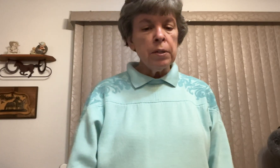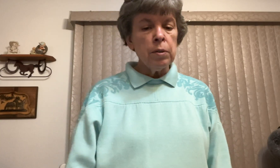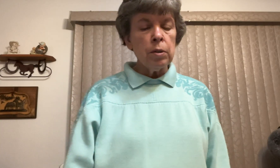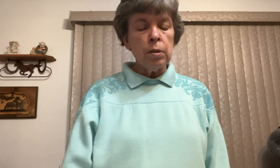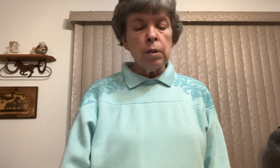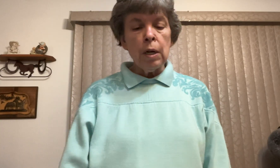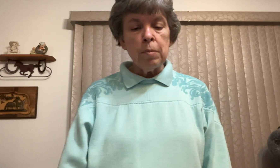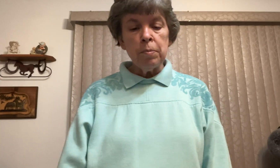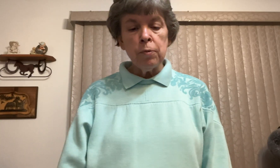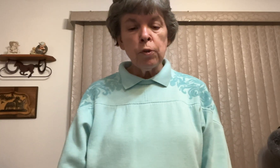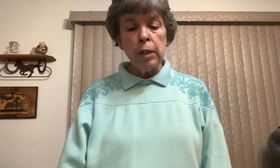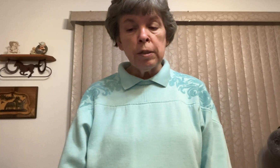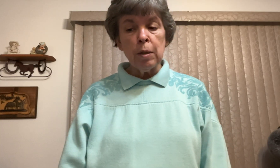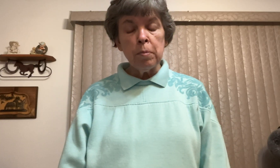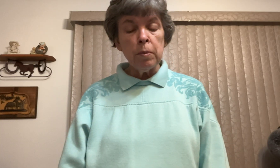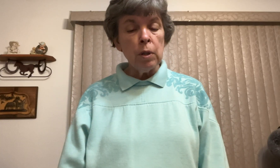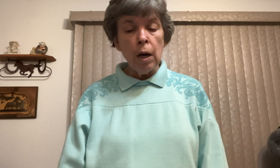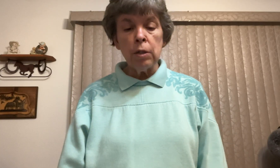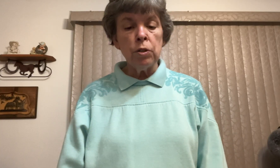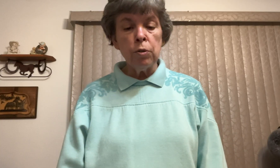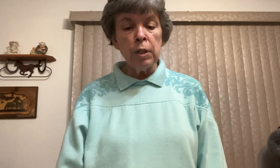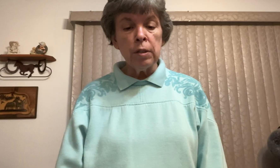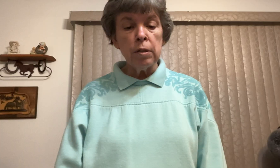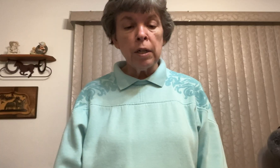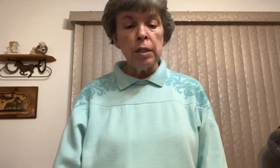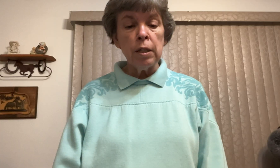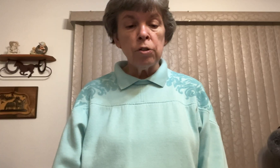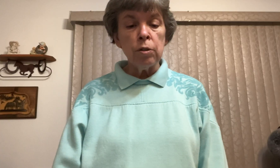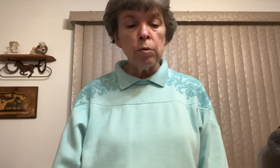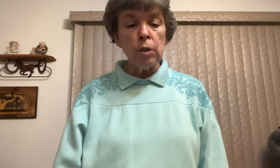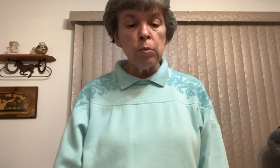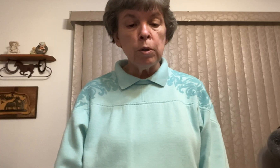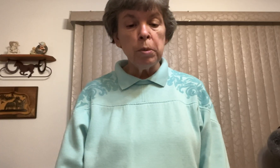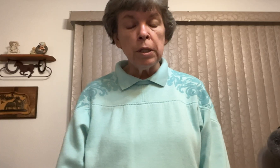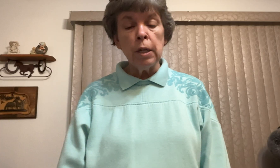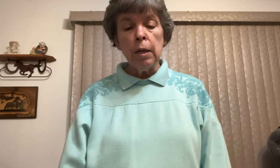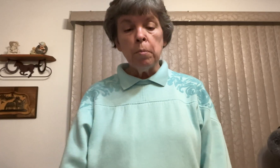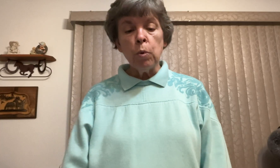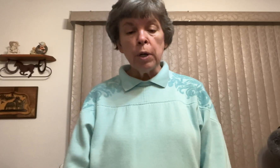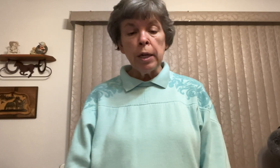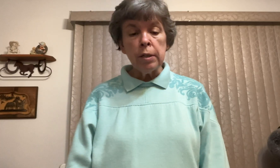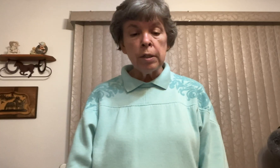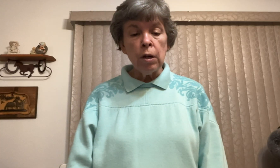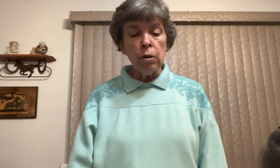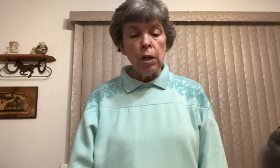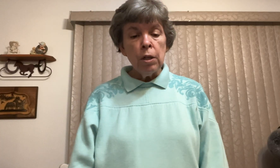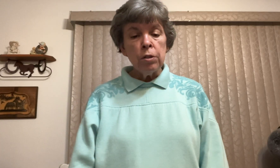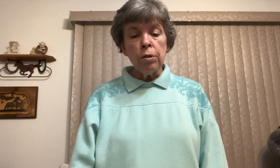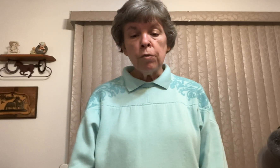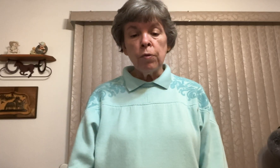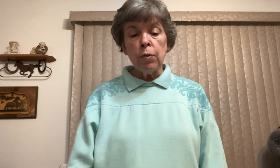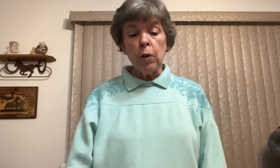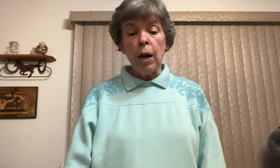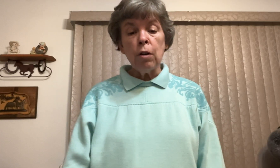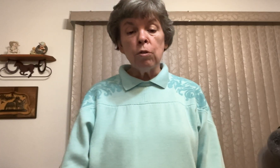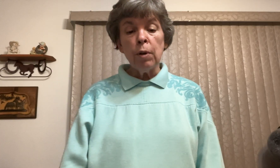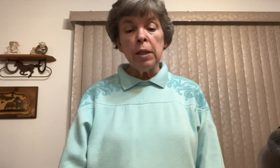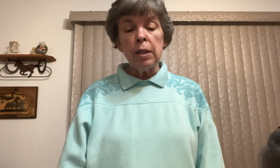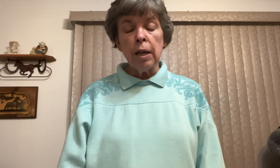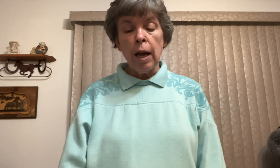this phrase I'm not doing in signed English. It really will be more ASL. So for how great the